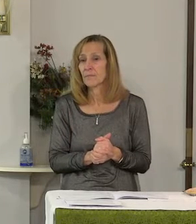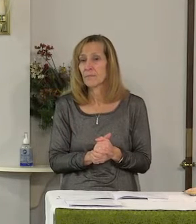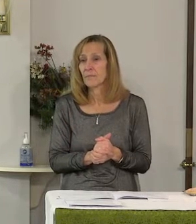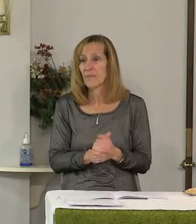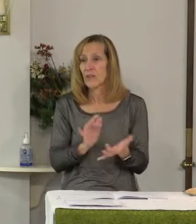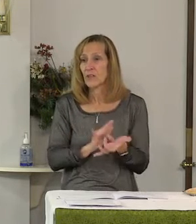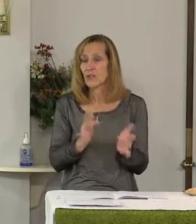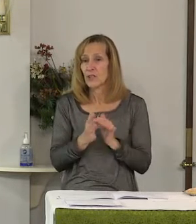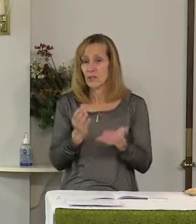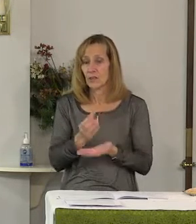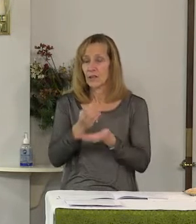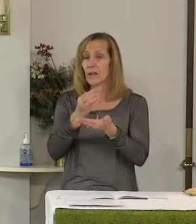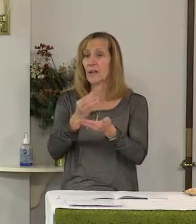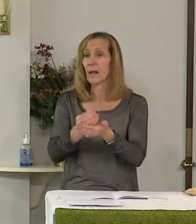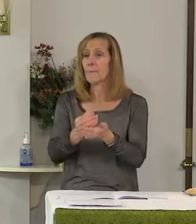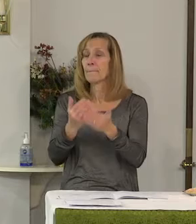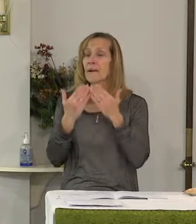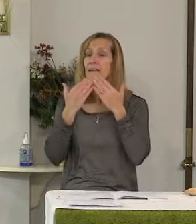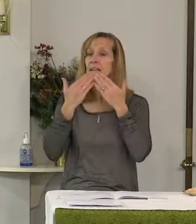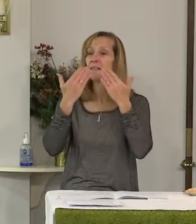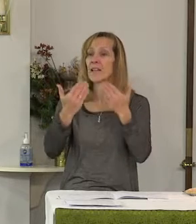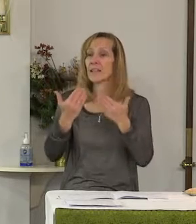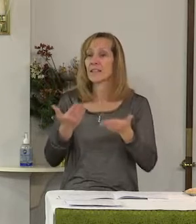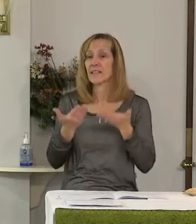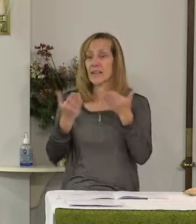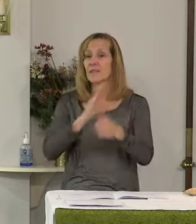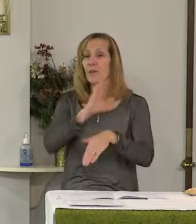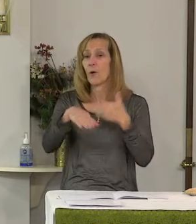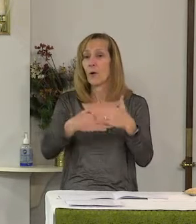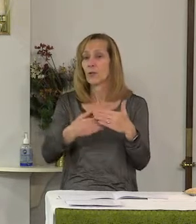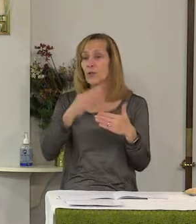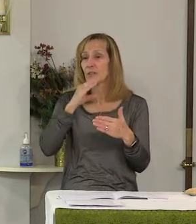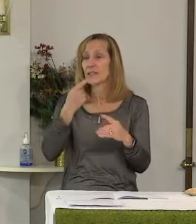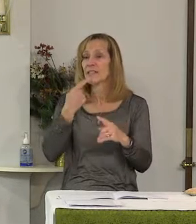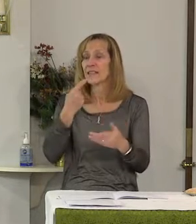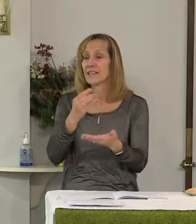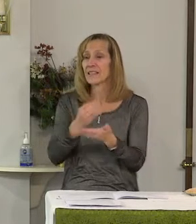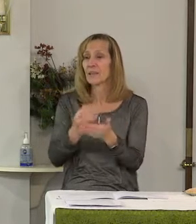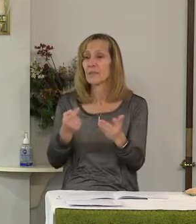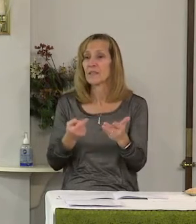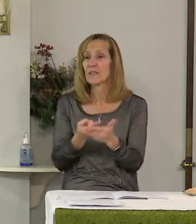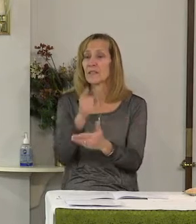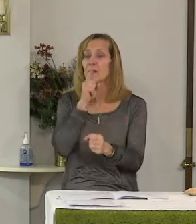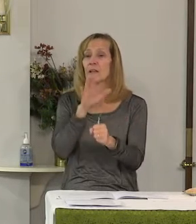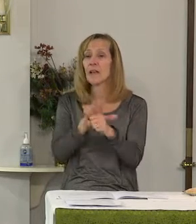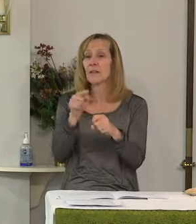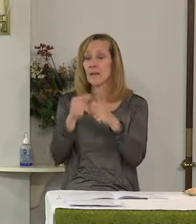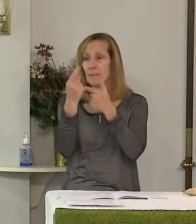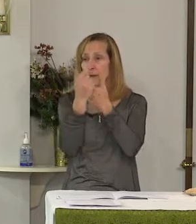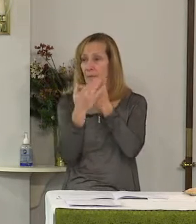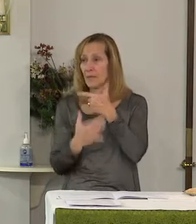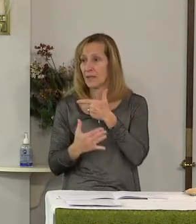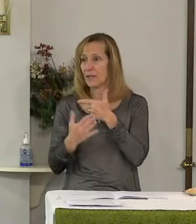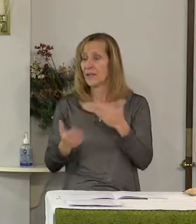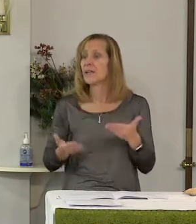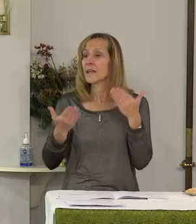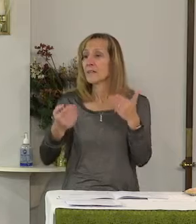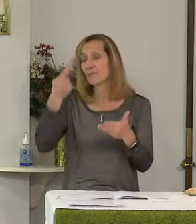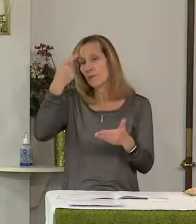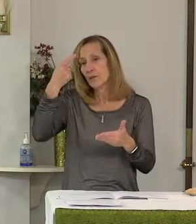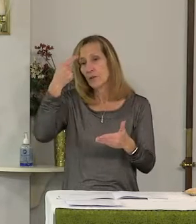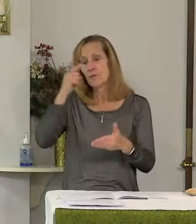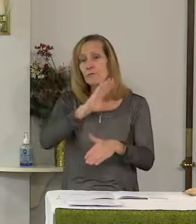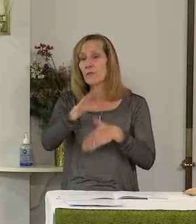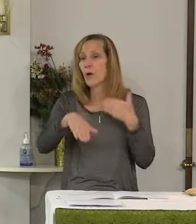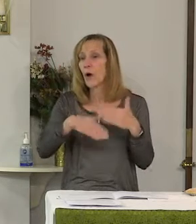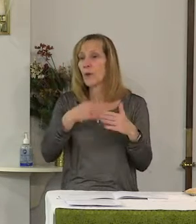Again, after supper, he took the cup, gave thanks, and gave it for all to drink, saying, "This cup is the new covenant in my blood, shed